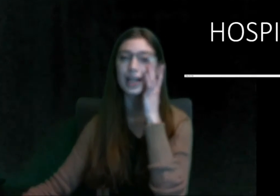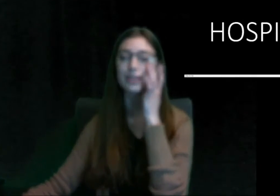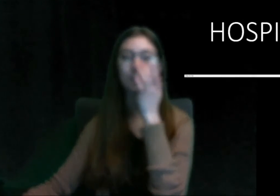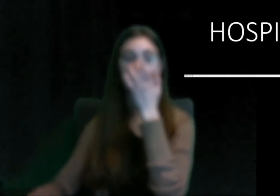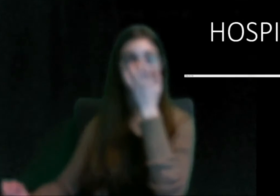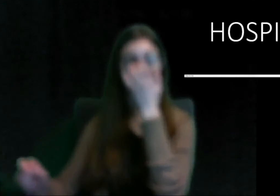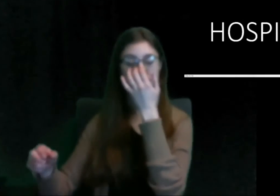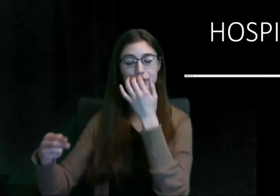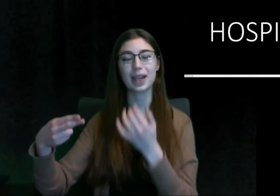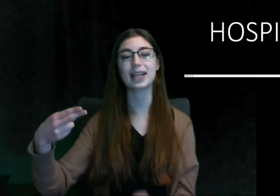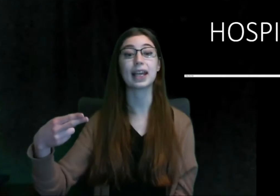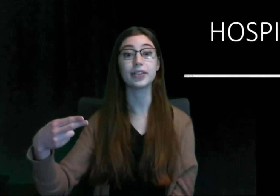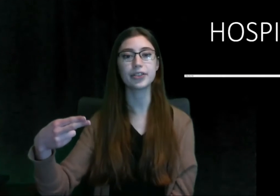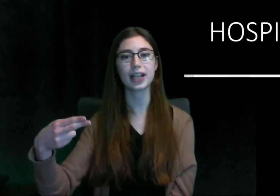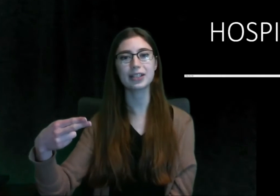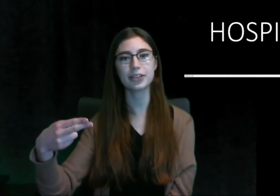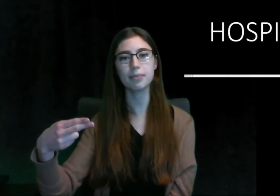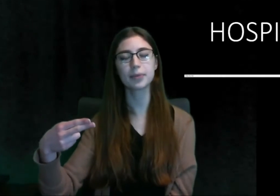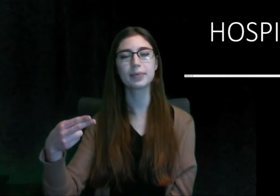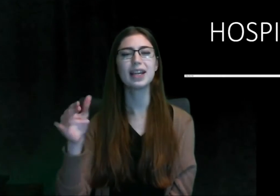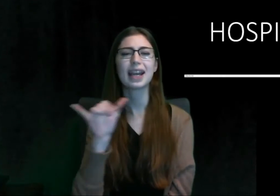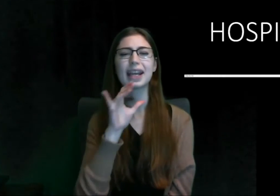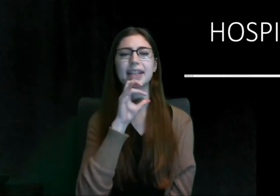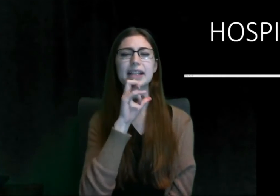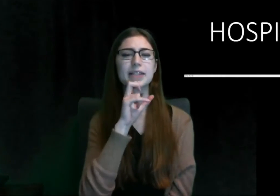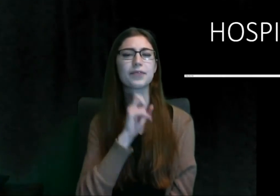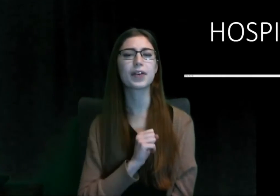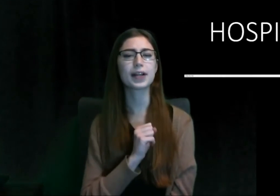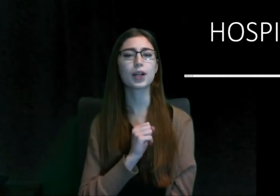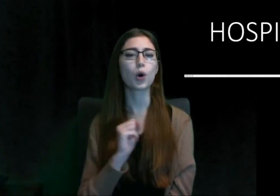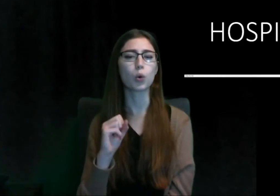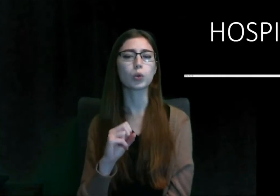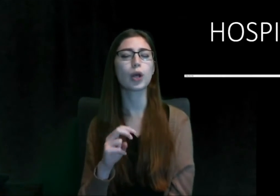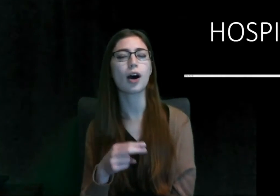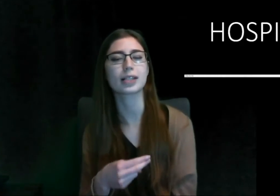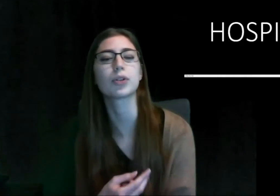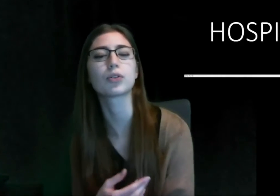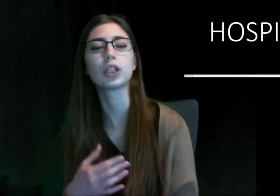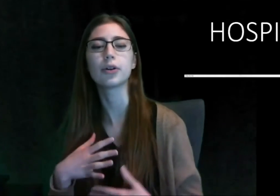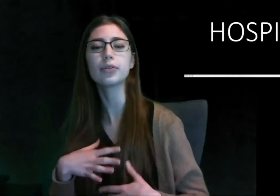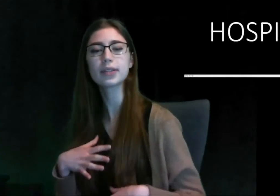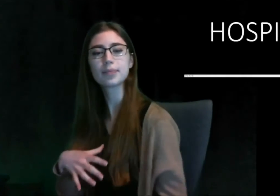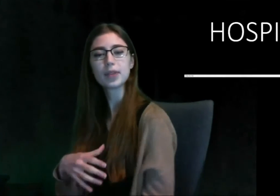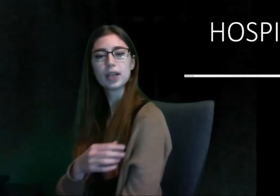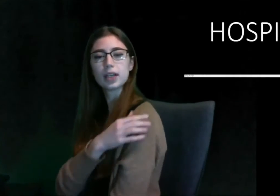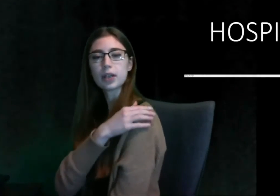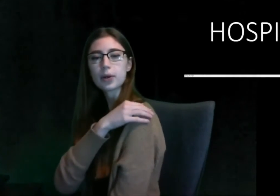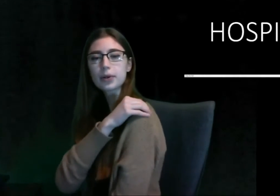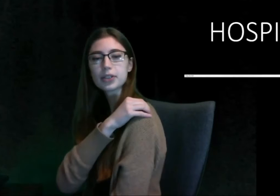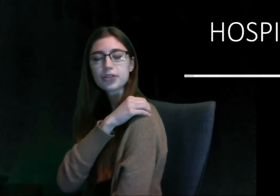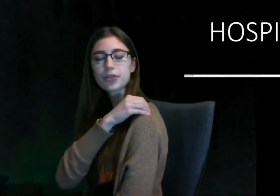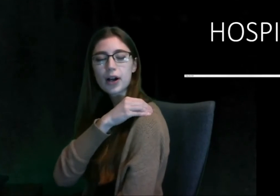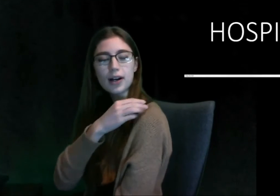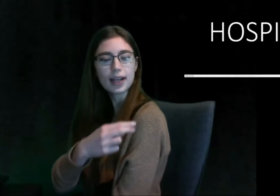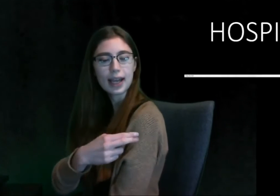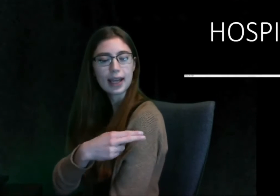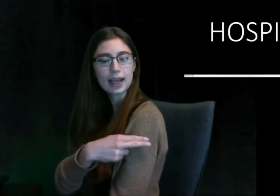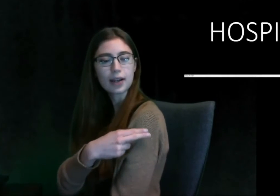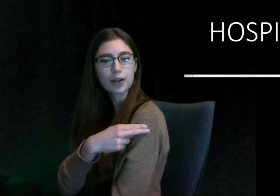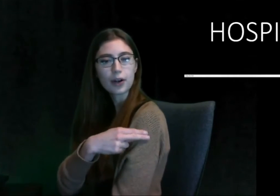Hospital. Make an H hand shape, and like some very old hospital clothes, you are going to draw a